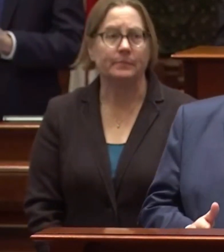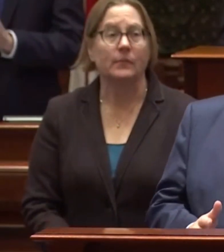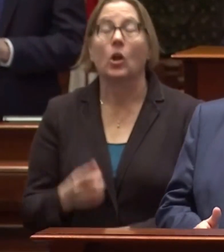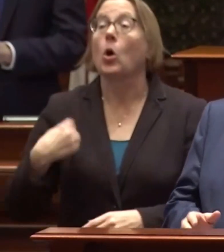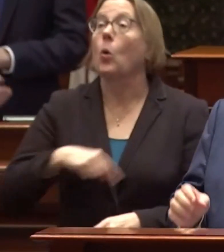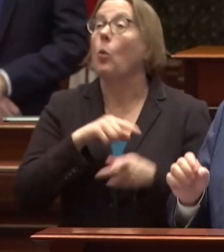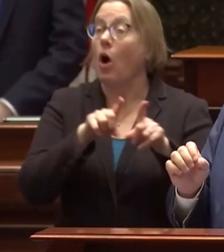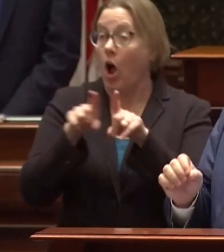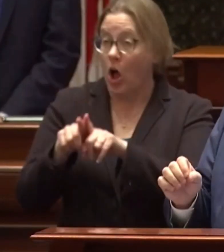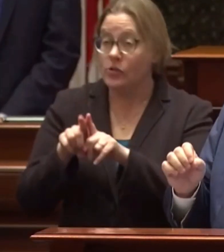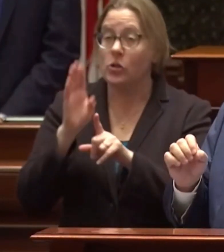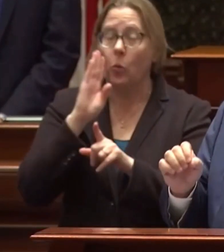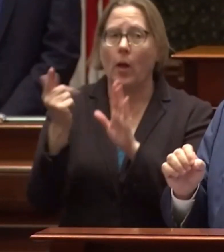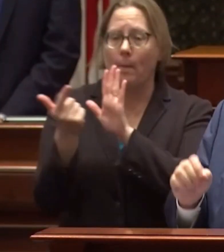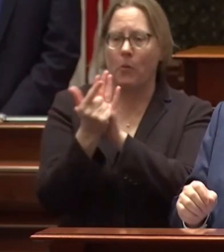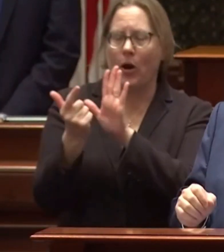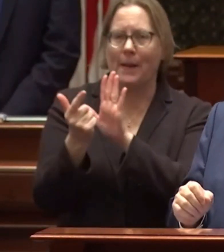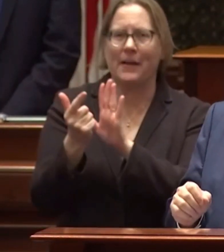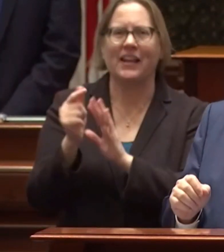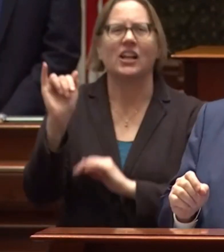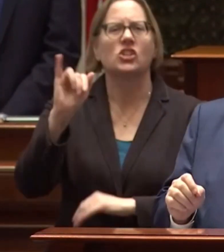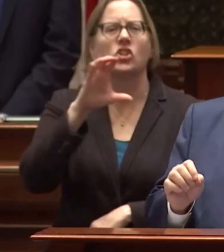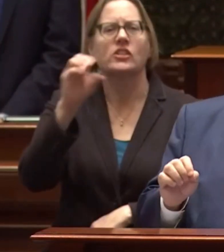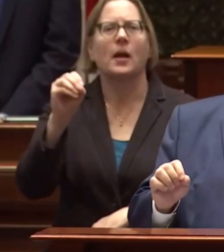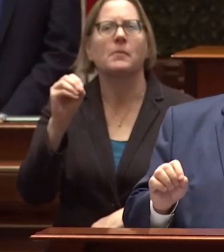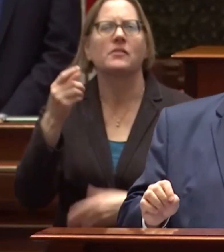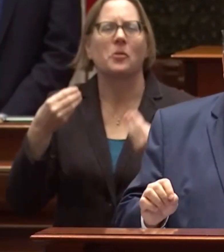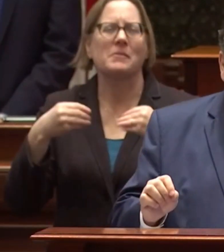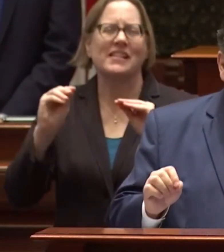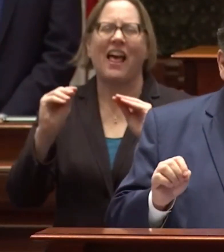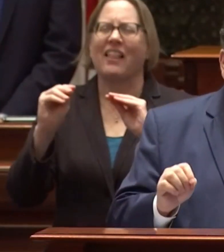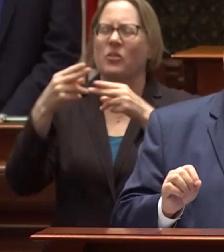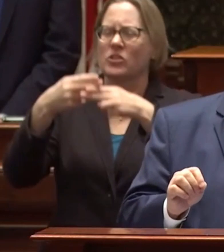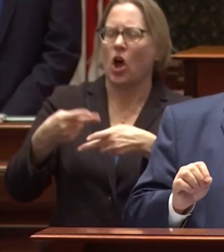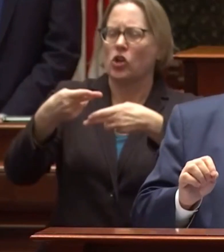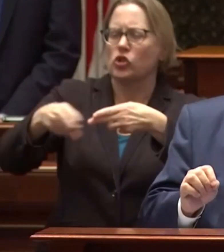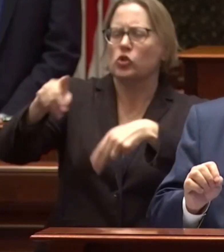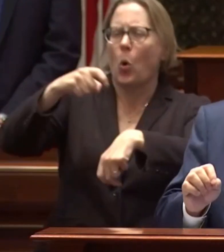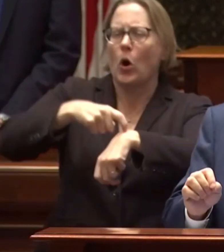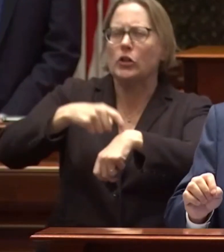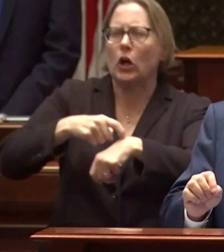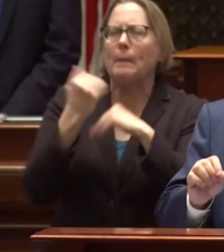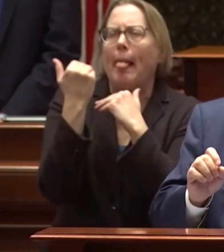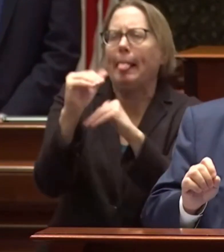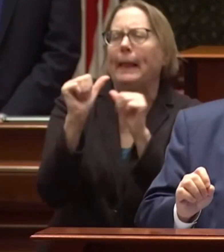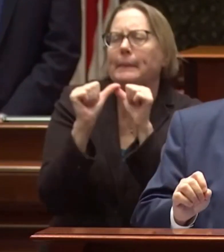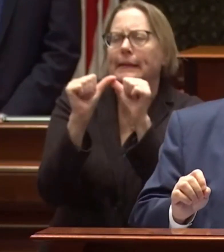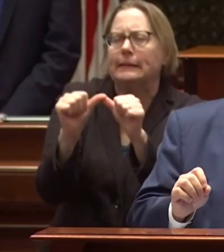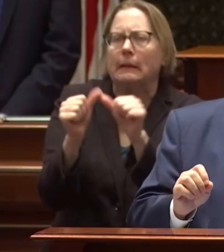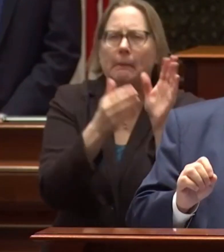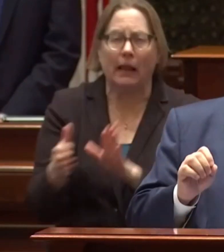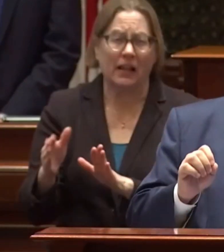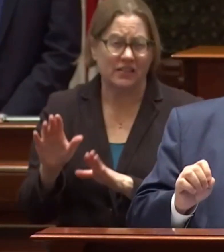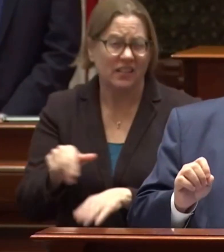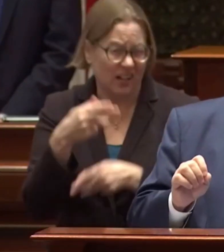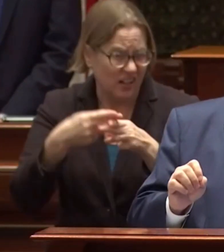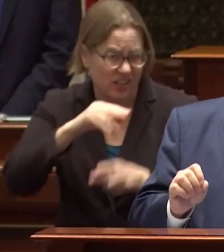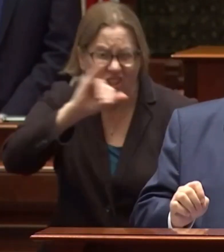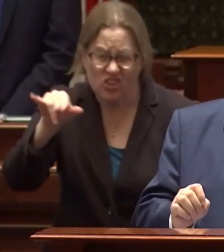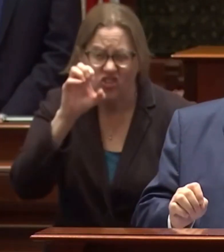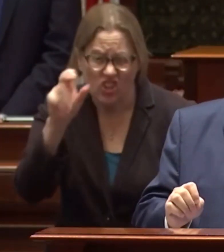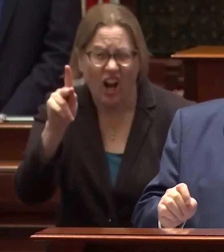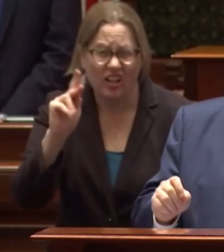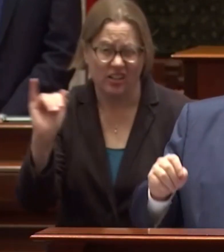We're also going to prohibit insurance companies from selling short-term limited duration plans, also known as